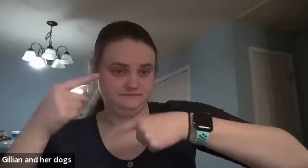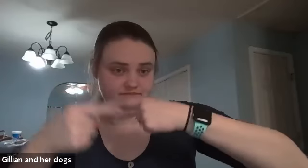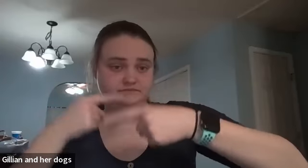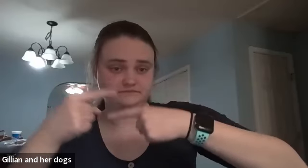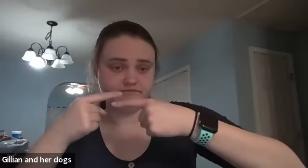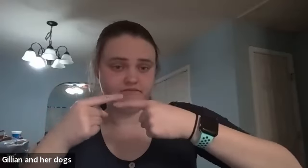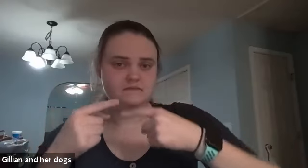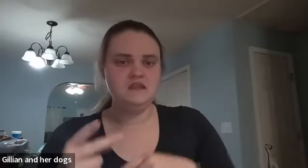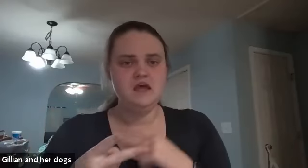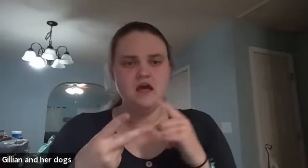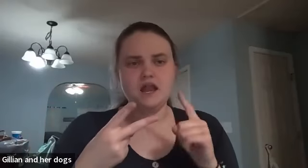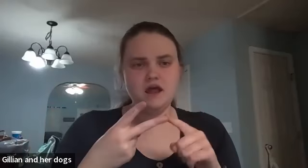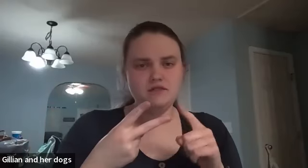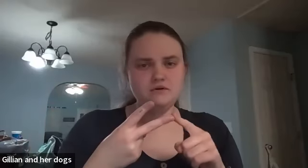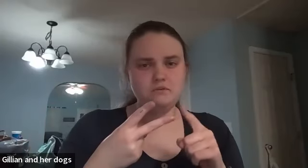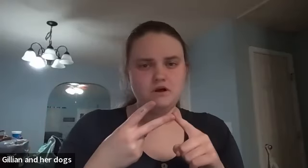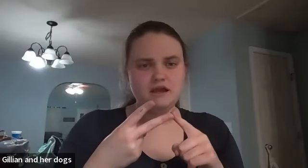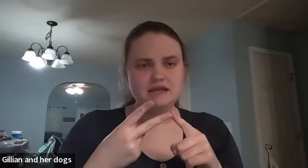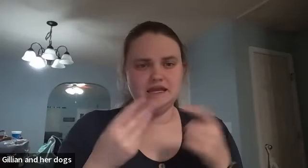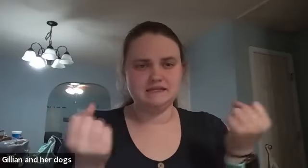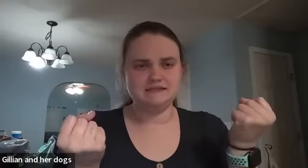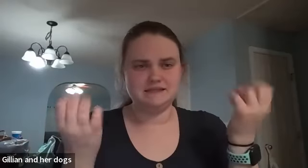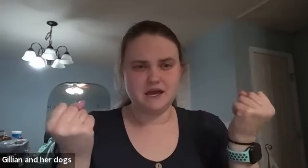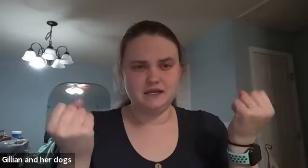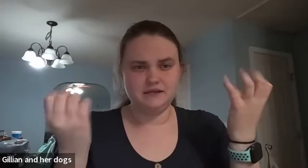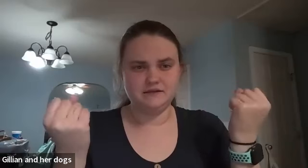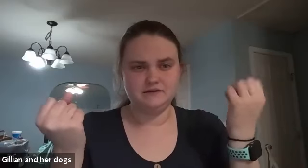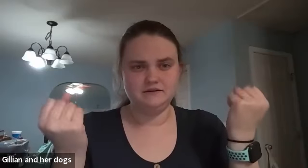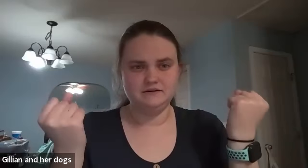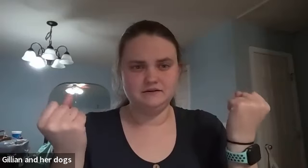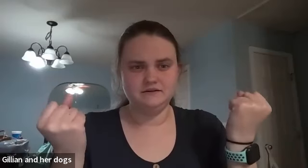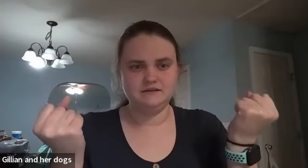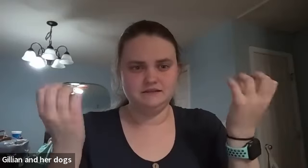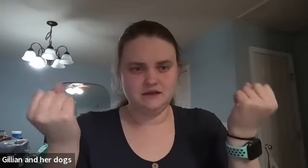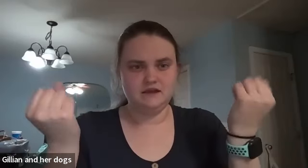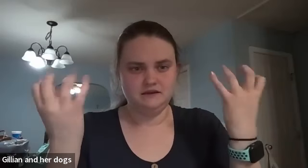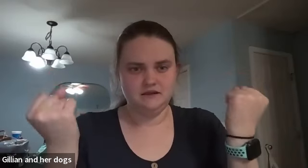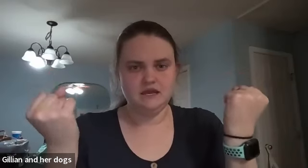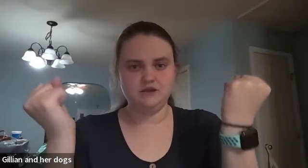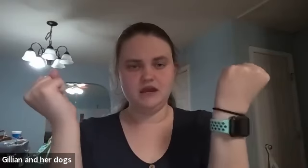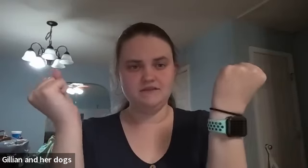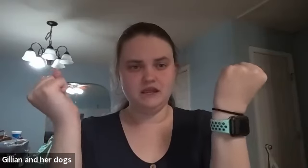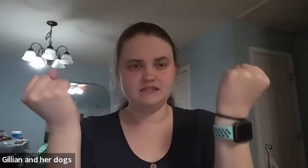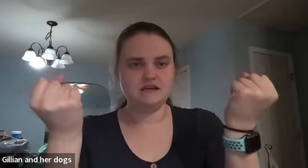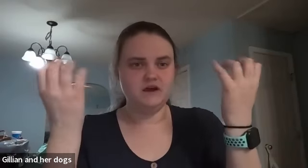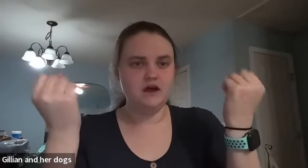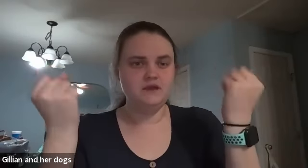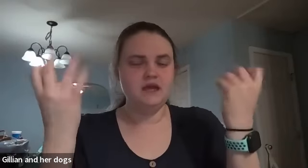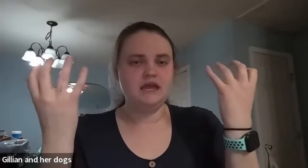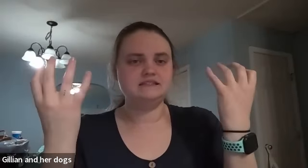sign. Another one is sign. Sign. And you kind of have your hands kind of up, and it's